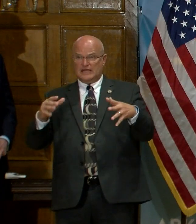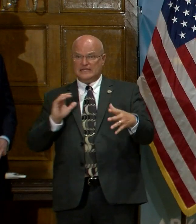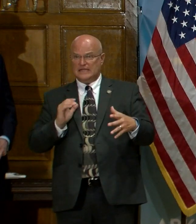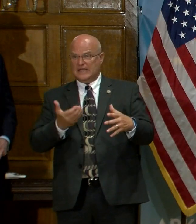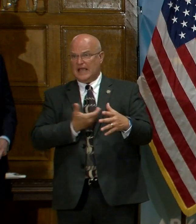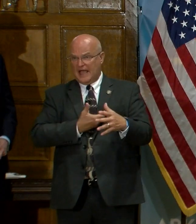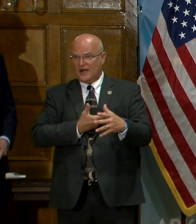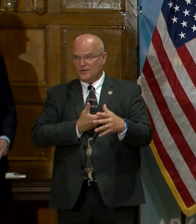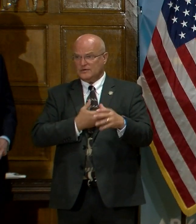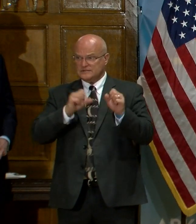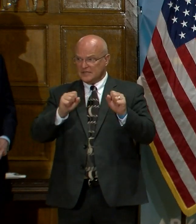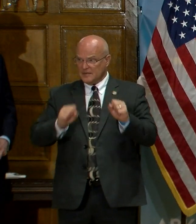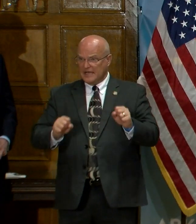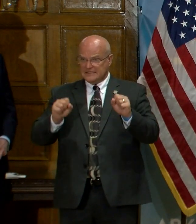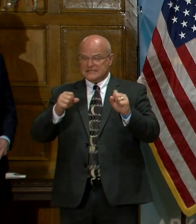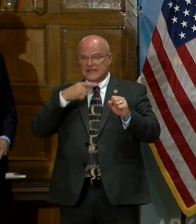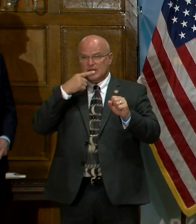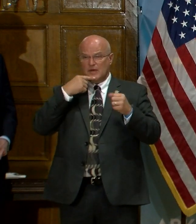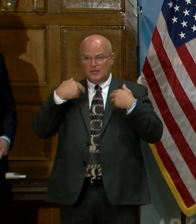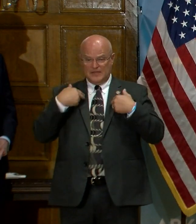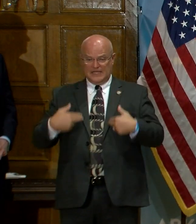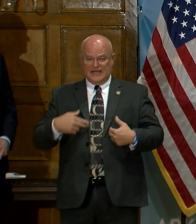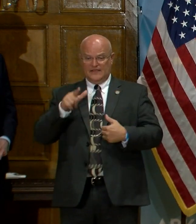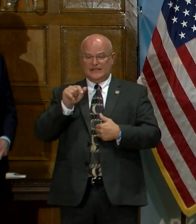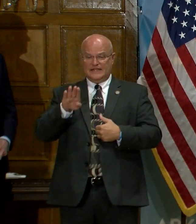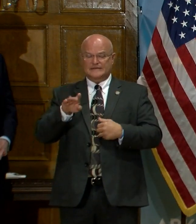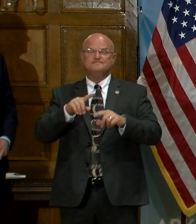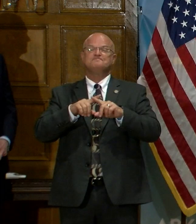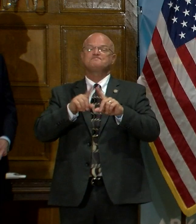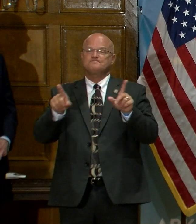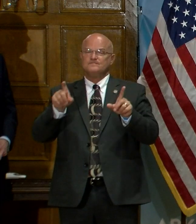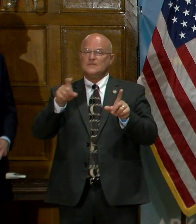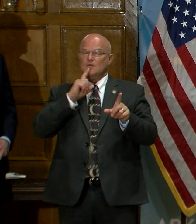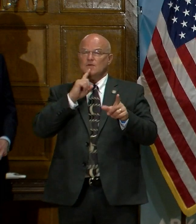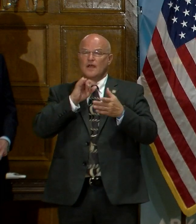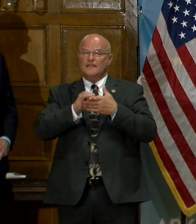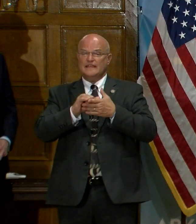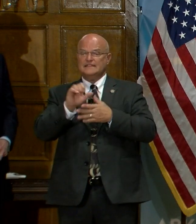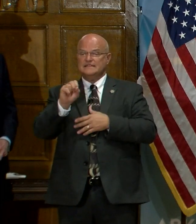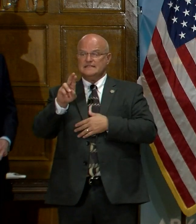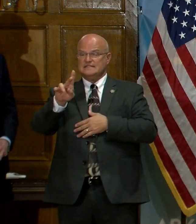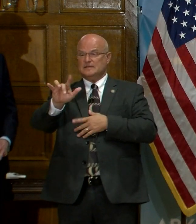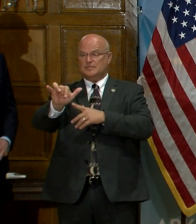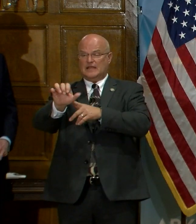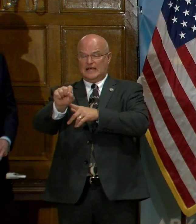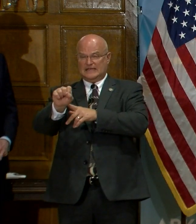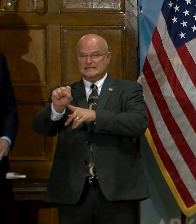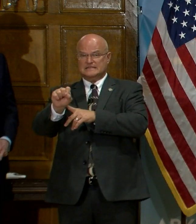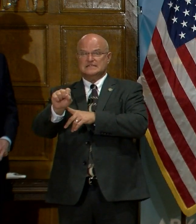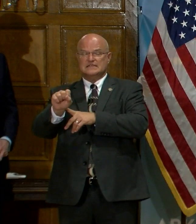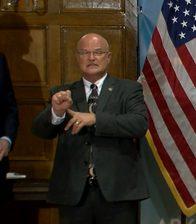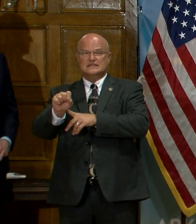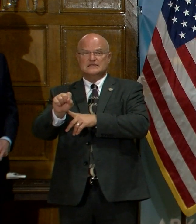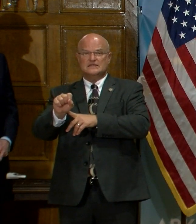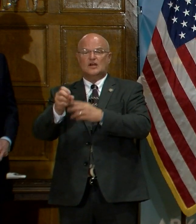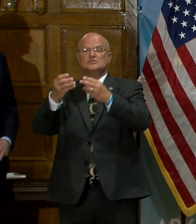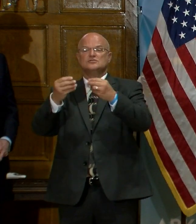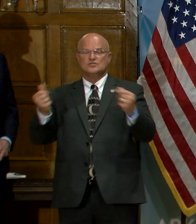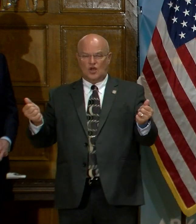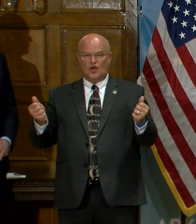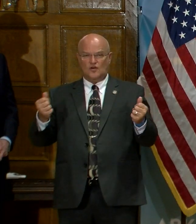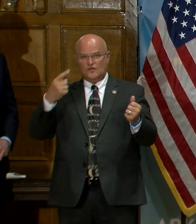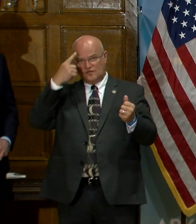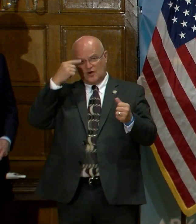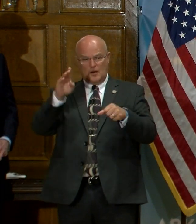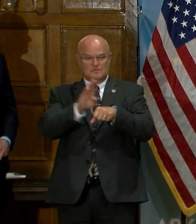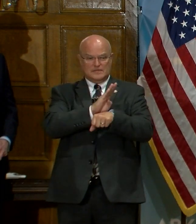our capacity of the public health lab, but we need to make sure these supply chain issues are solved for